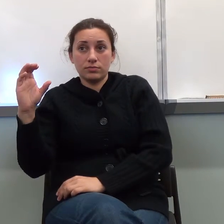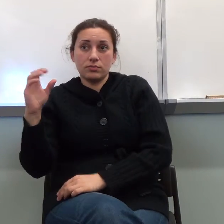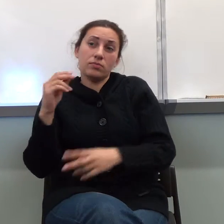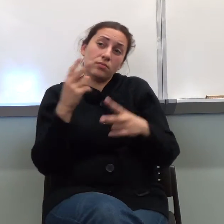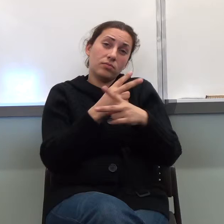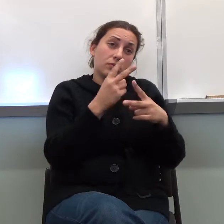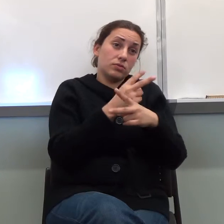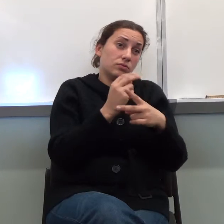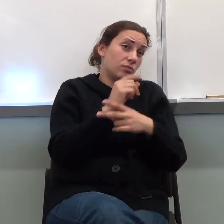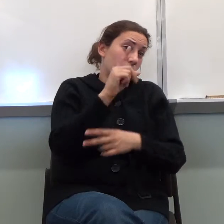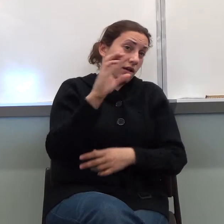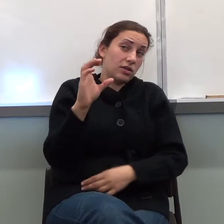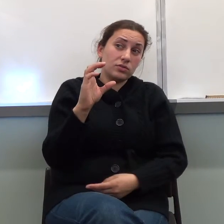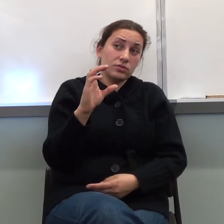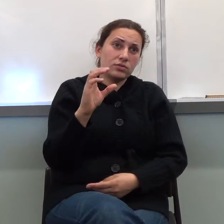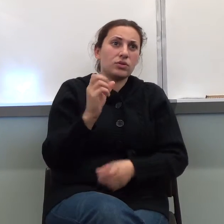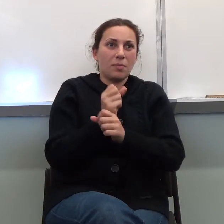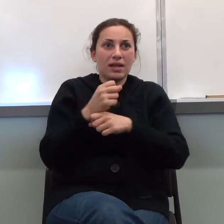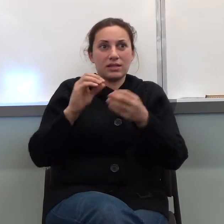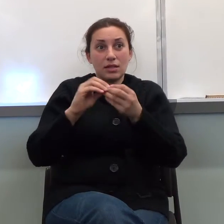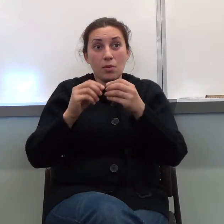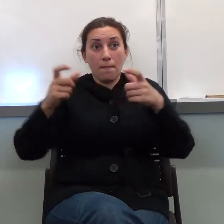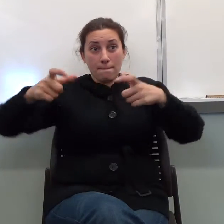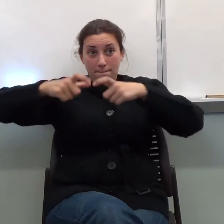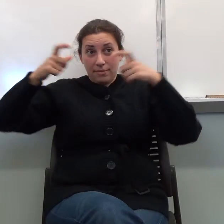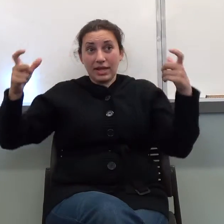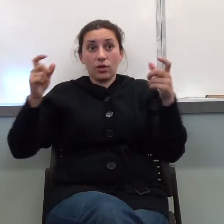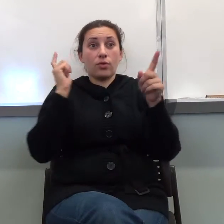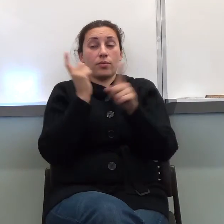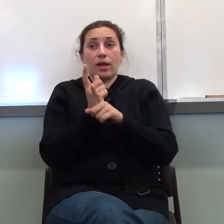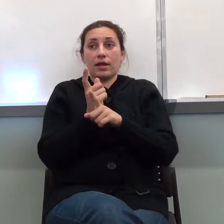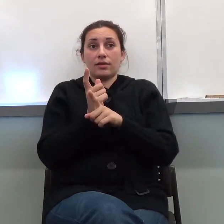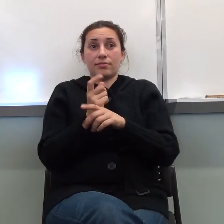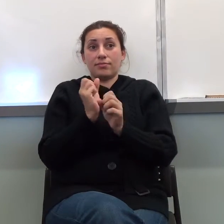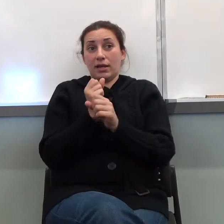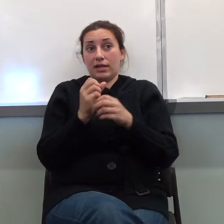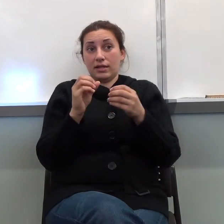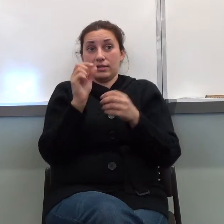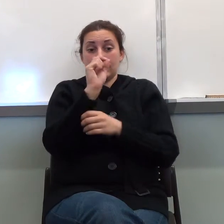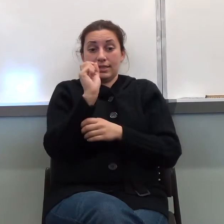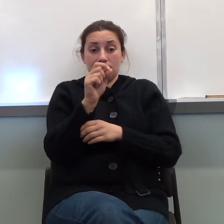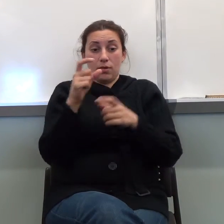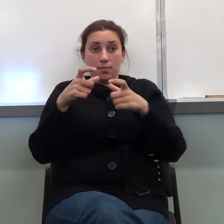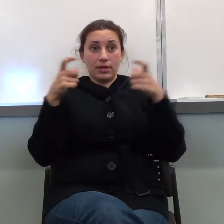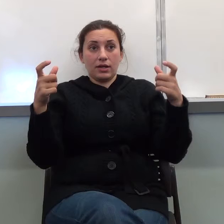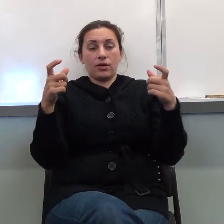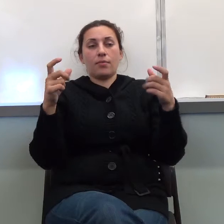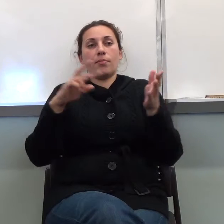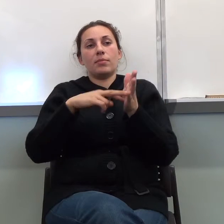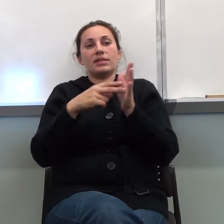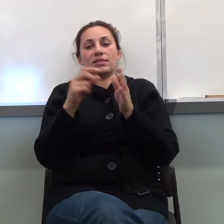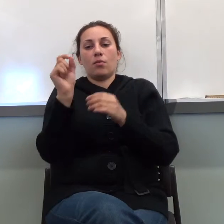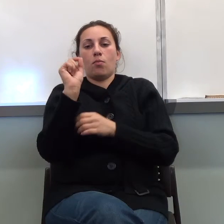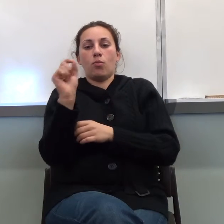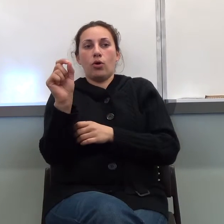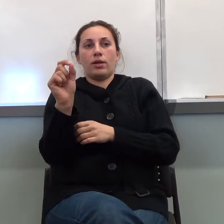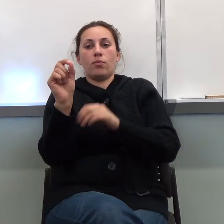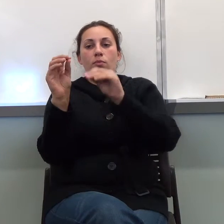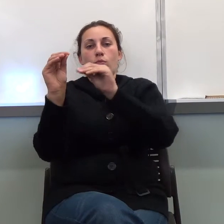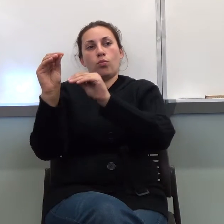by 100, you're going to make the number bigger. Making the number bigger, a decimal bigger, means moving its decimal point to the right. Huh? And